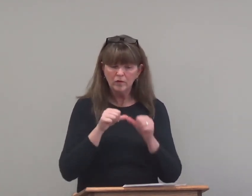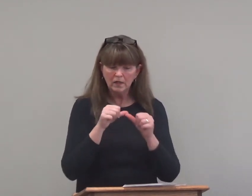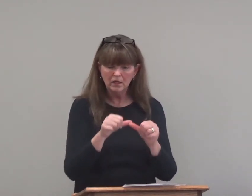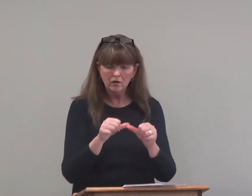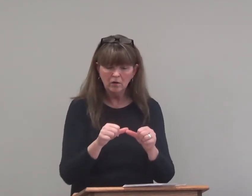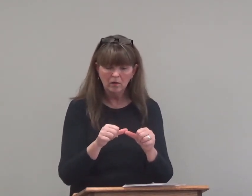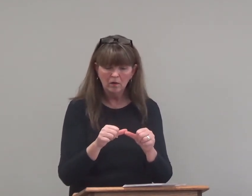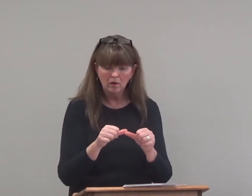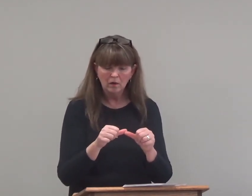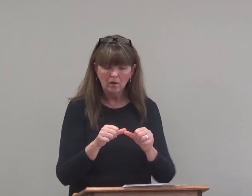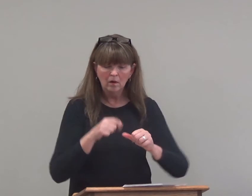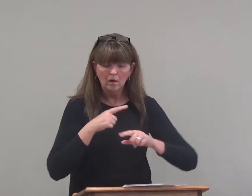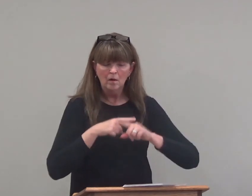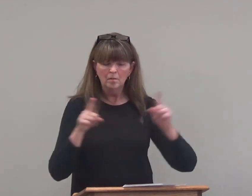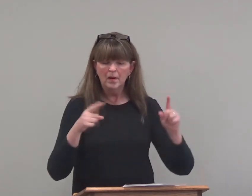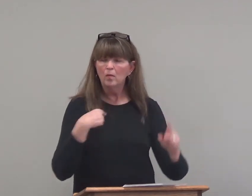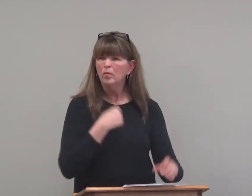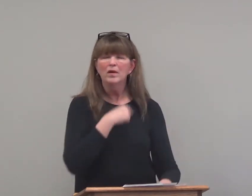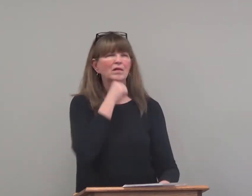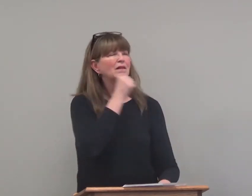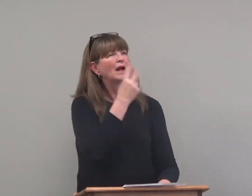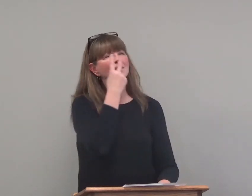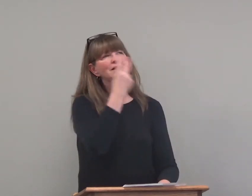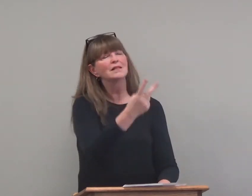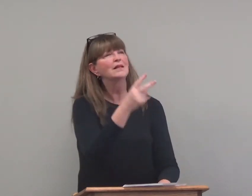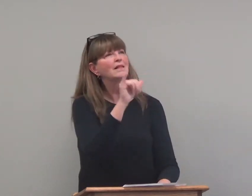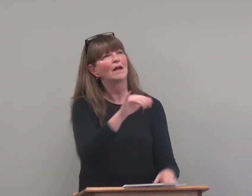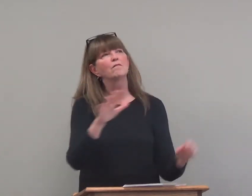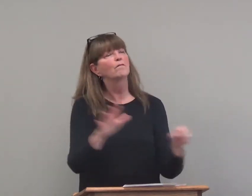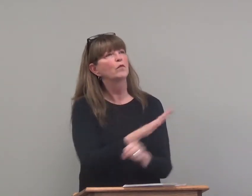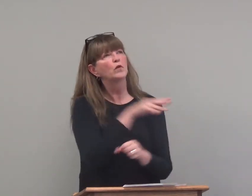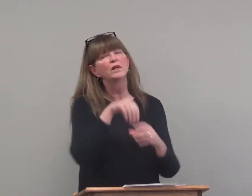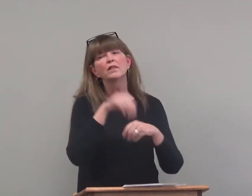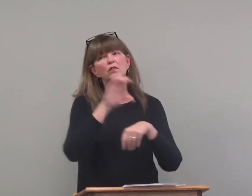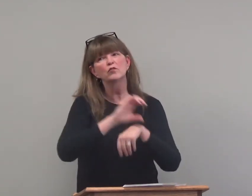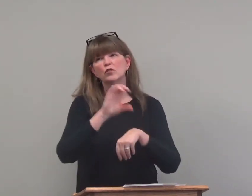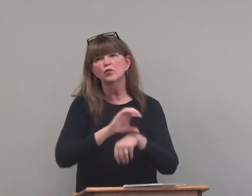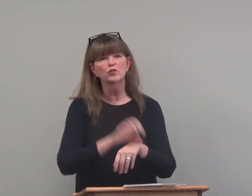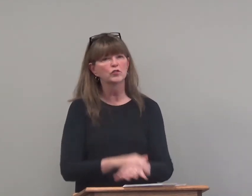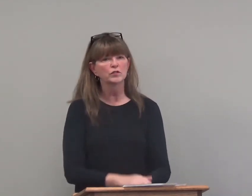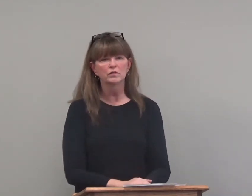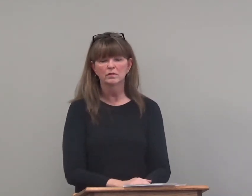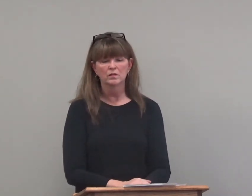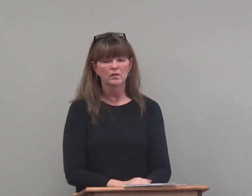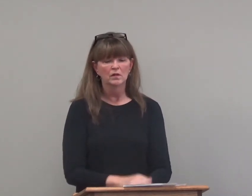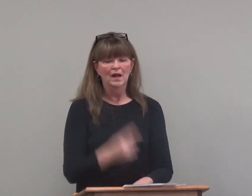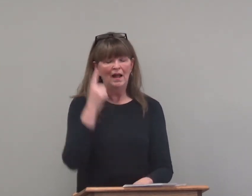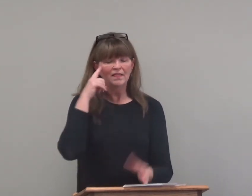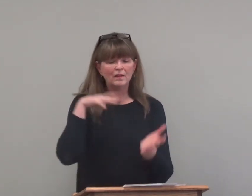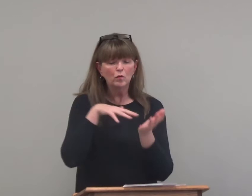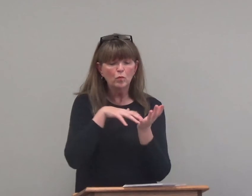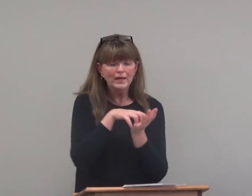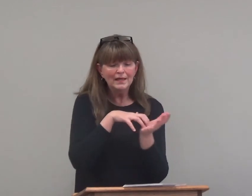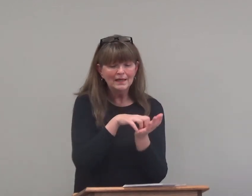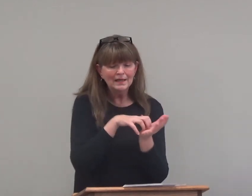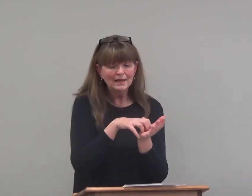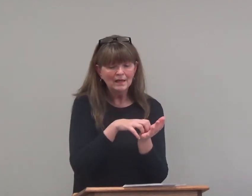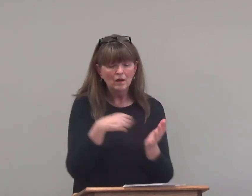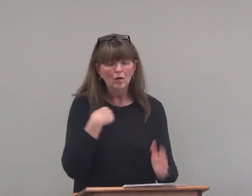that cool? So it's up to us to continue this work. We don't see that fully in the church, though. I think